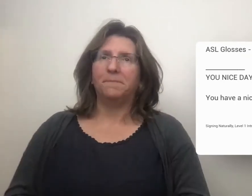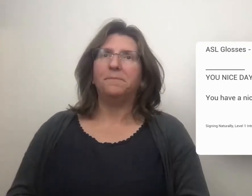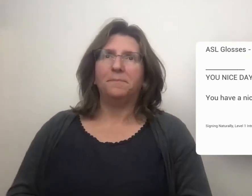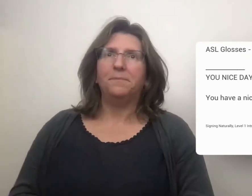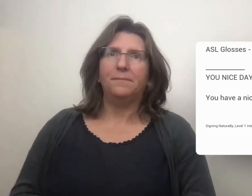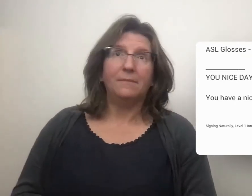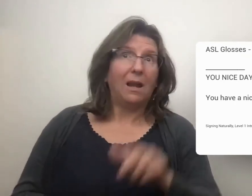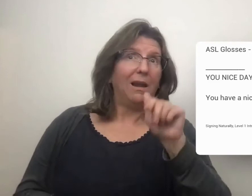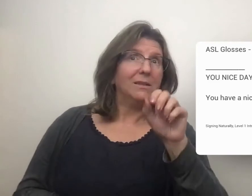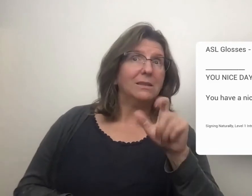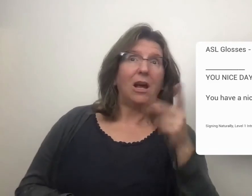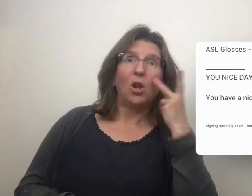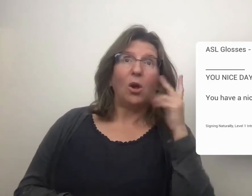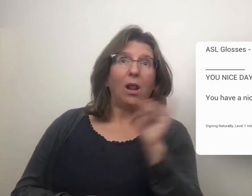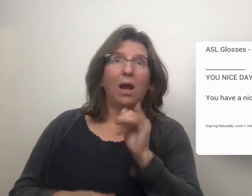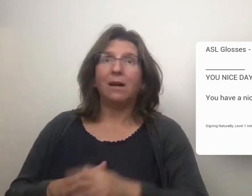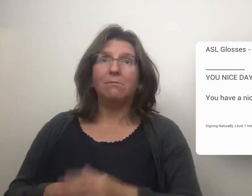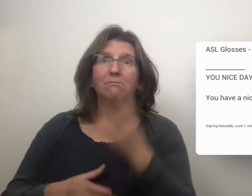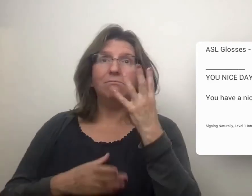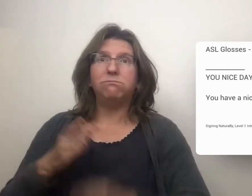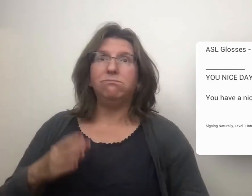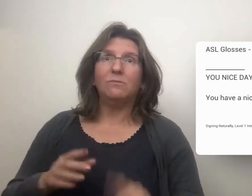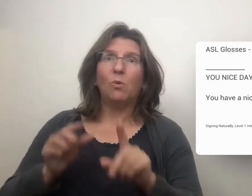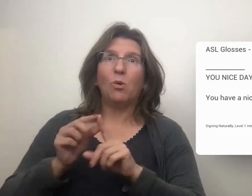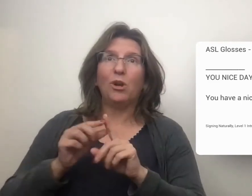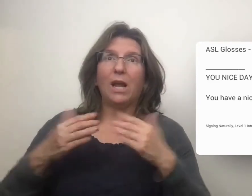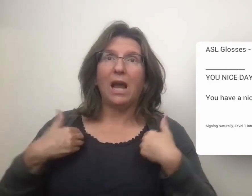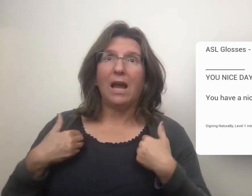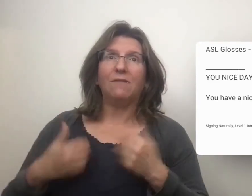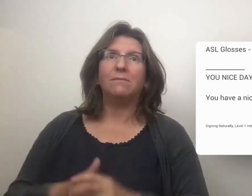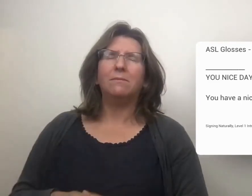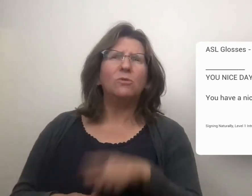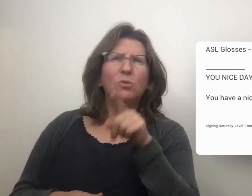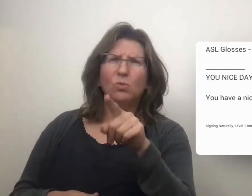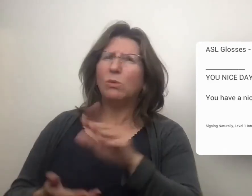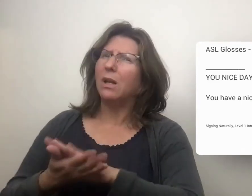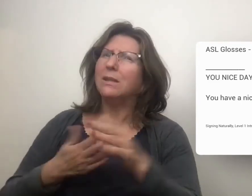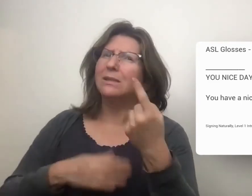nice day. So you would sign it, you nice day.